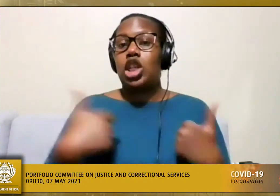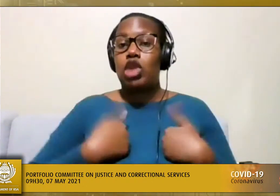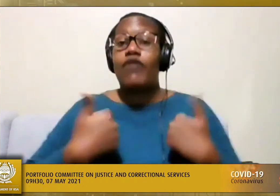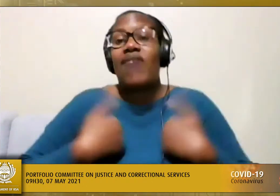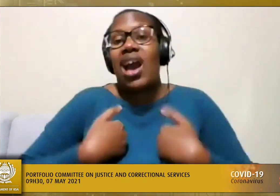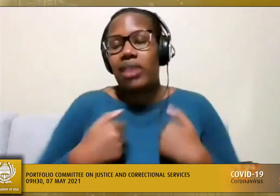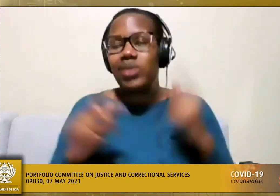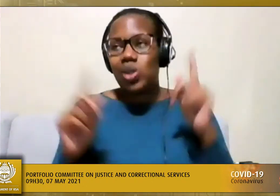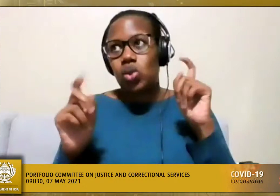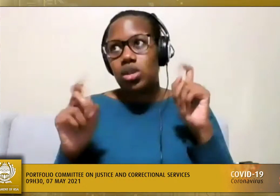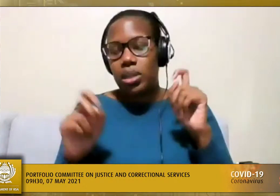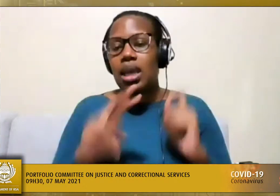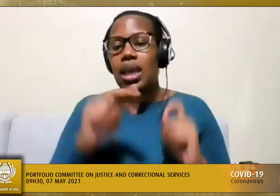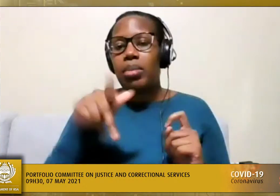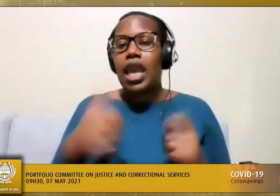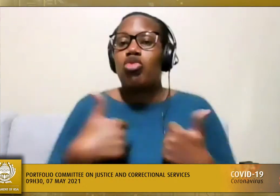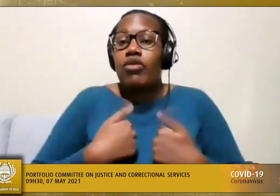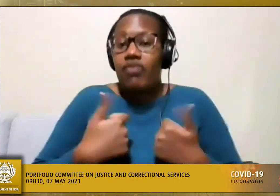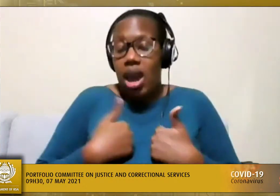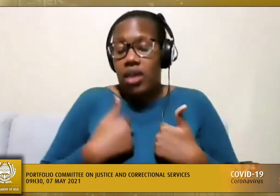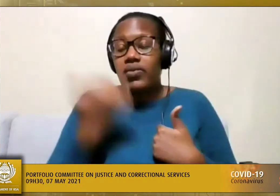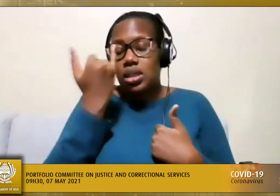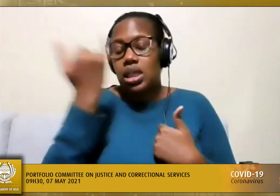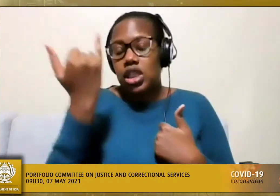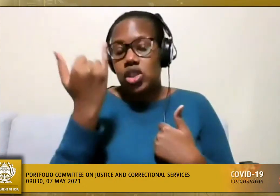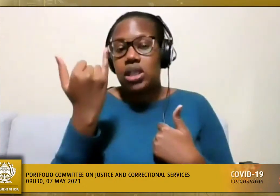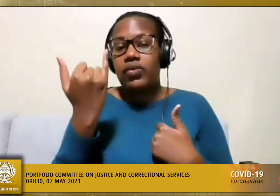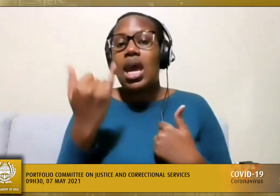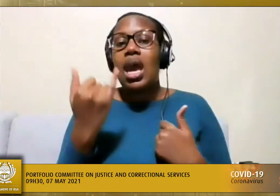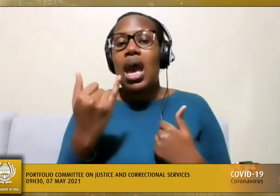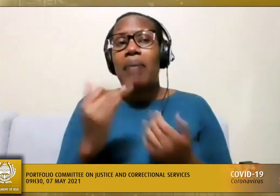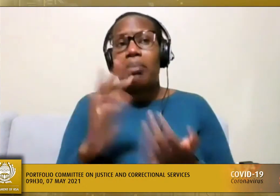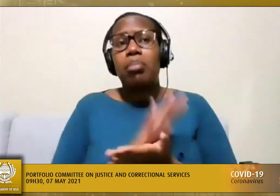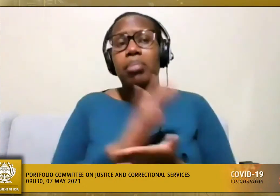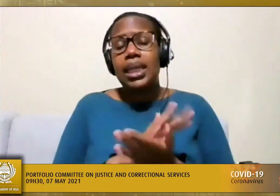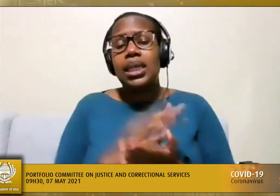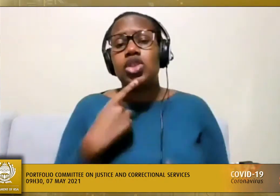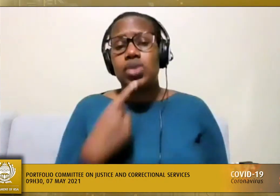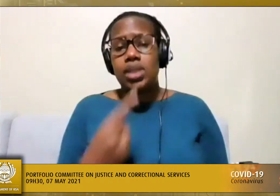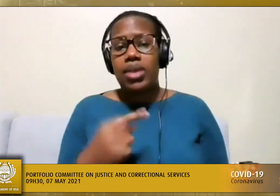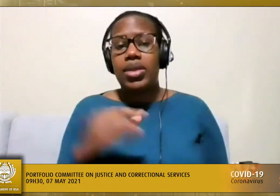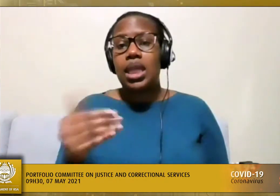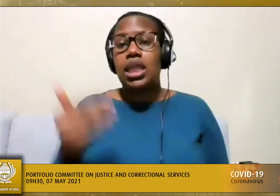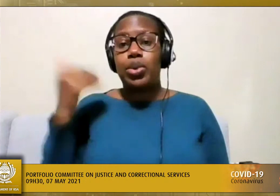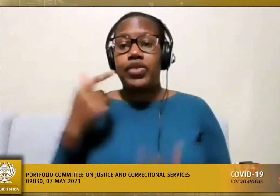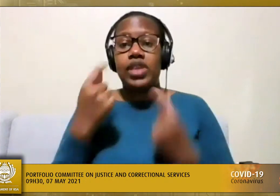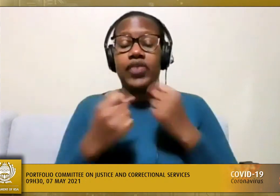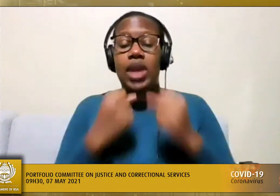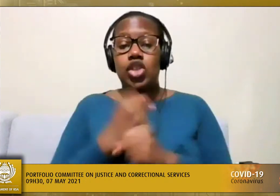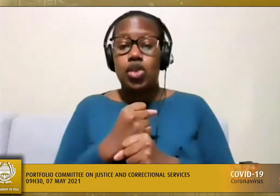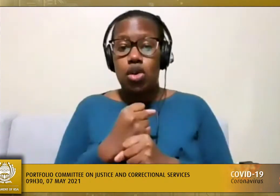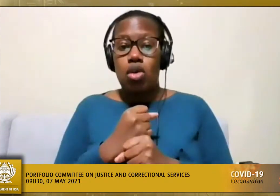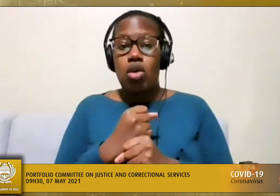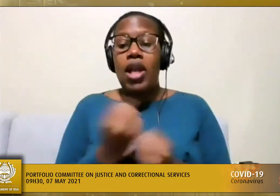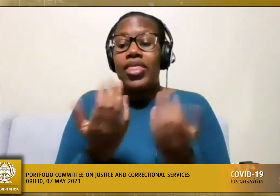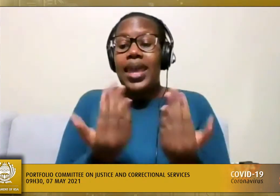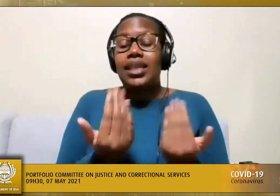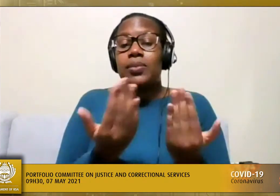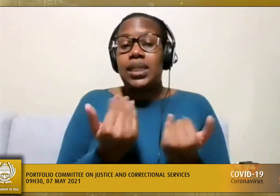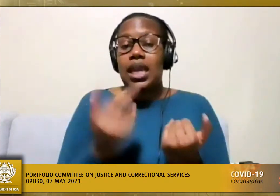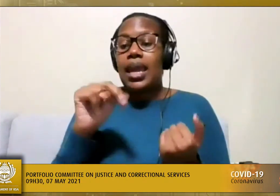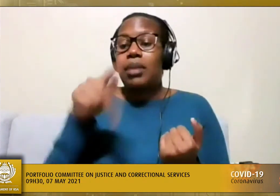to speak by the NPA and I'm I'm quite pleased to say that in the previous Financial year the expectation of